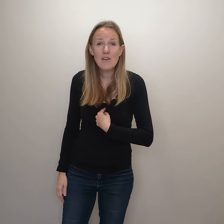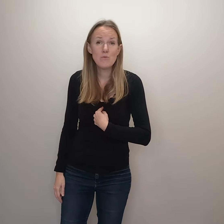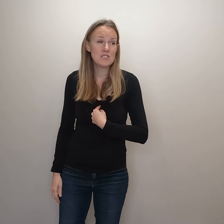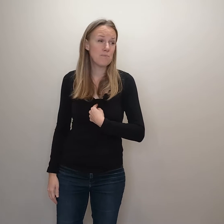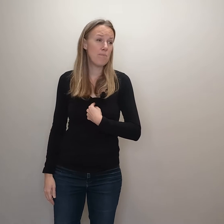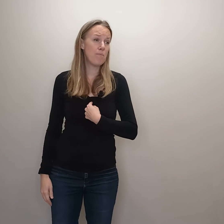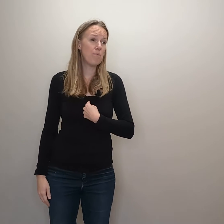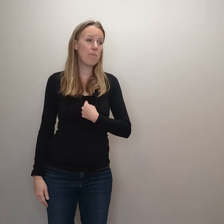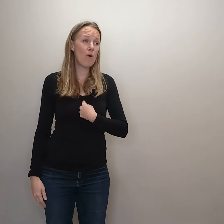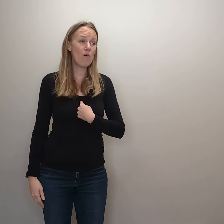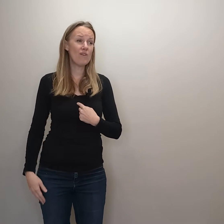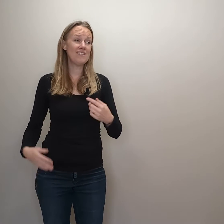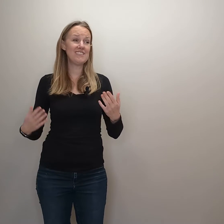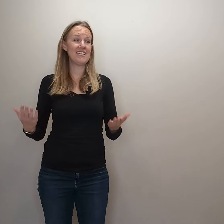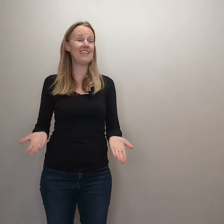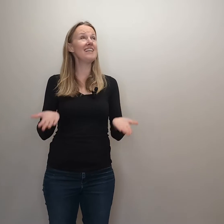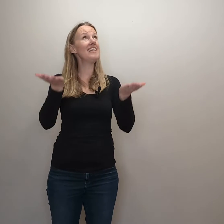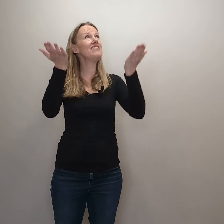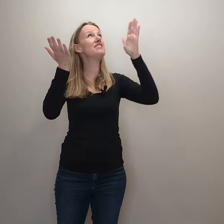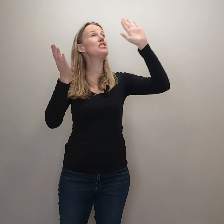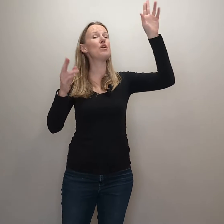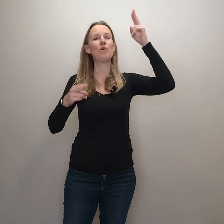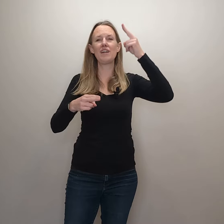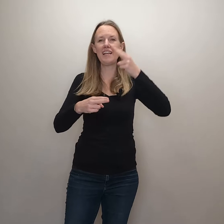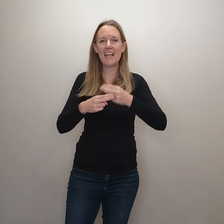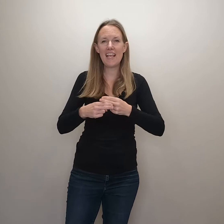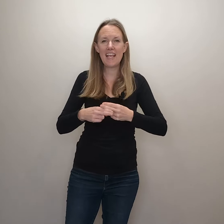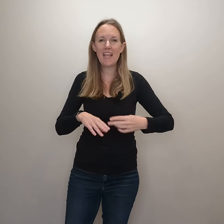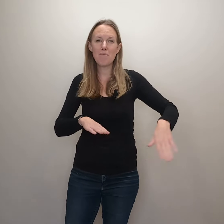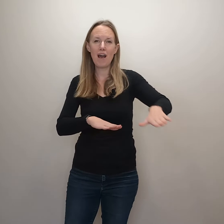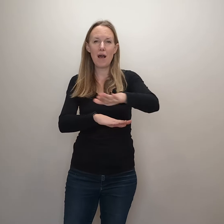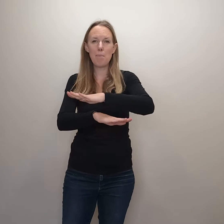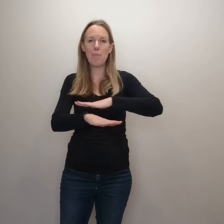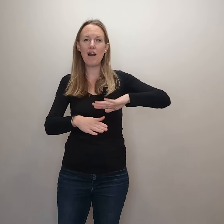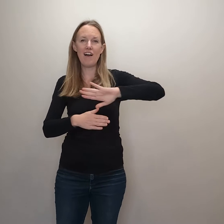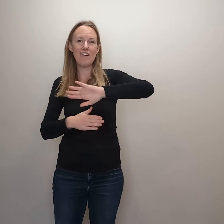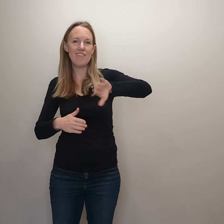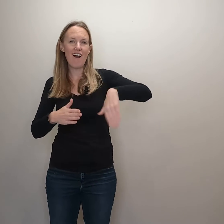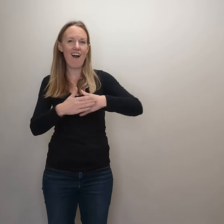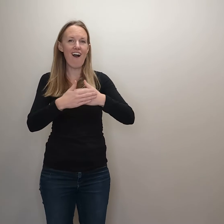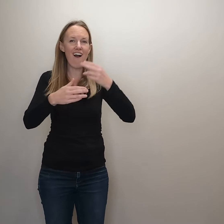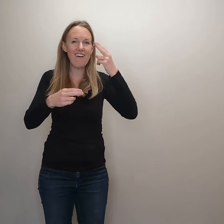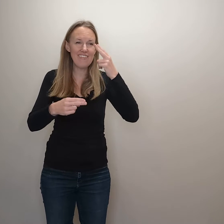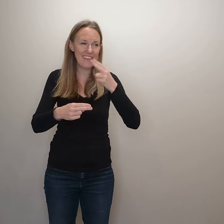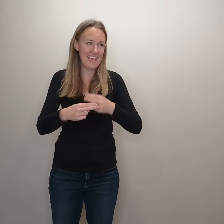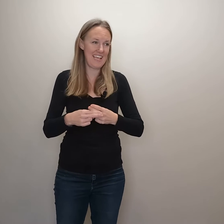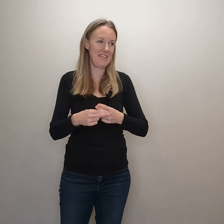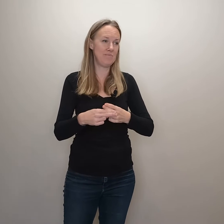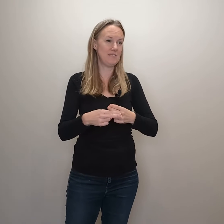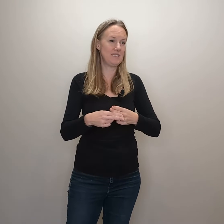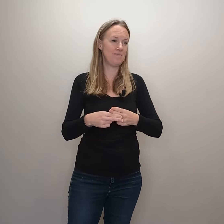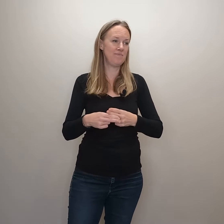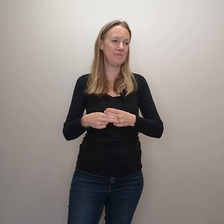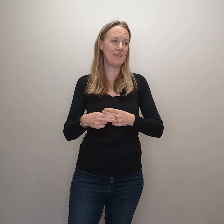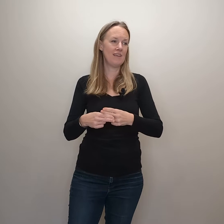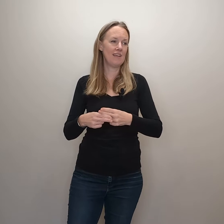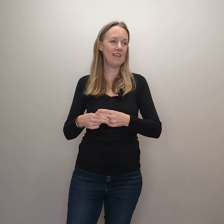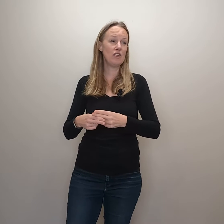I was born to lift your name above all names. Okay,